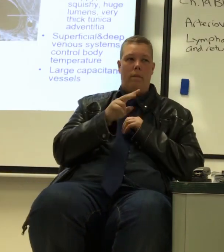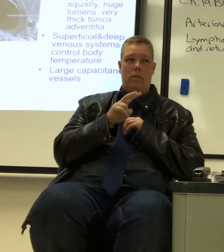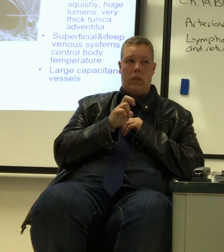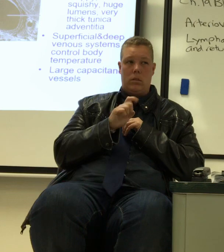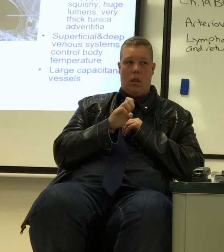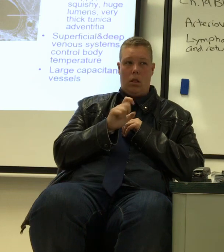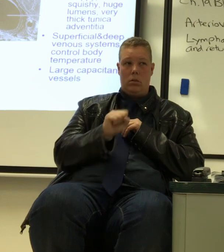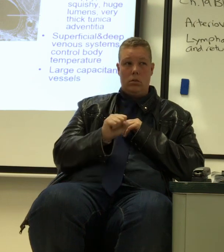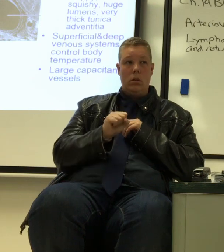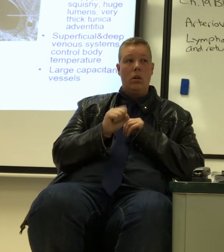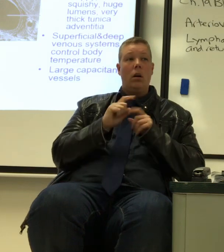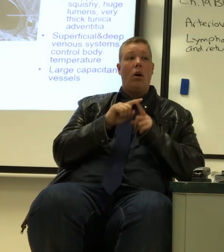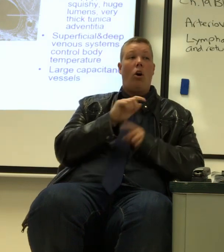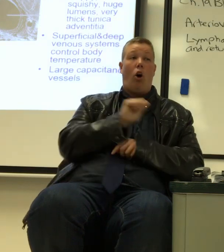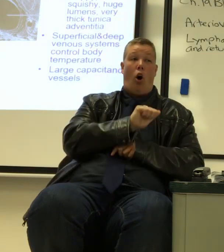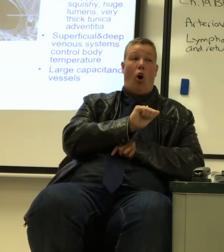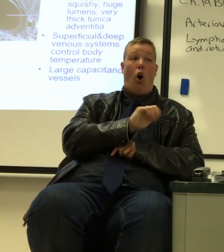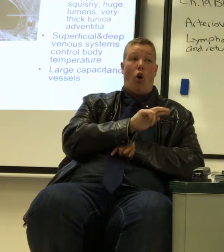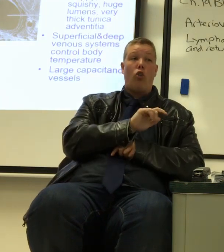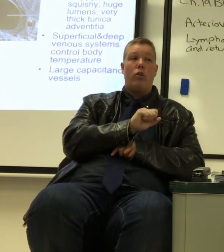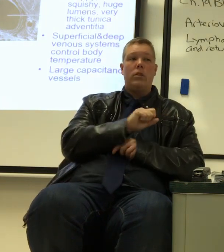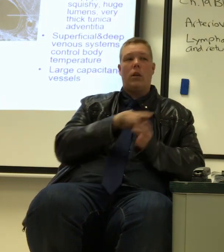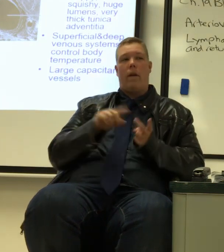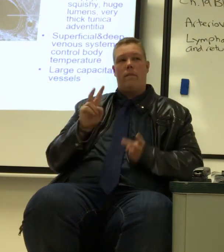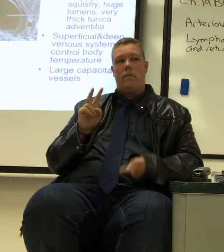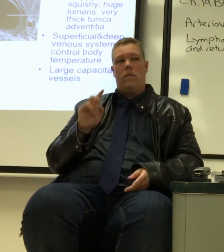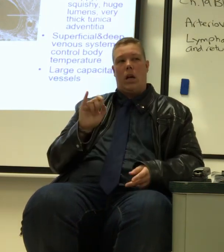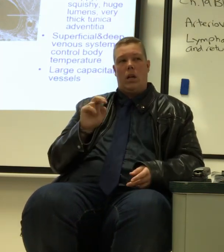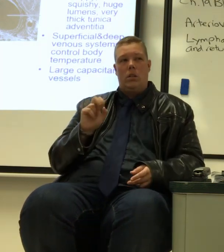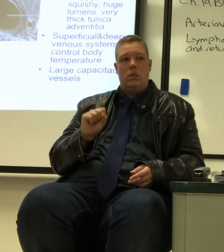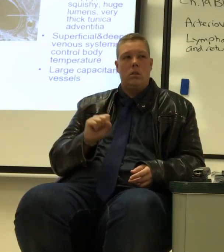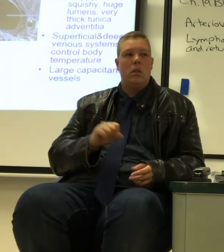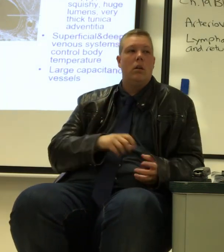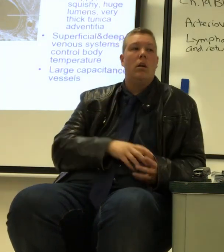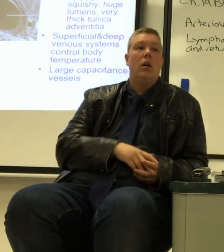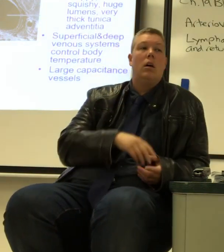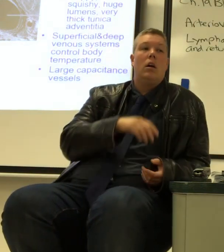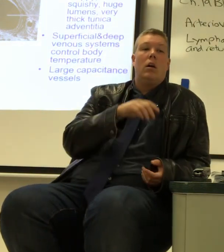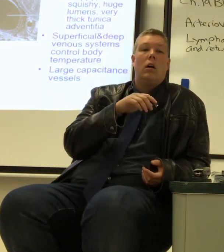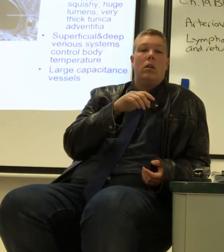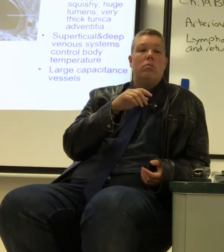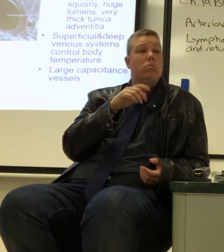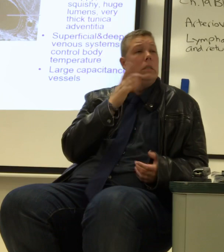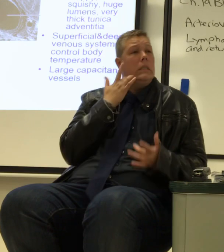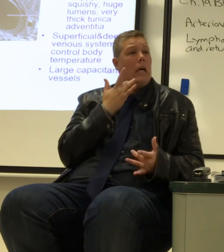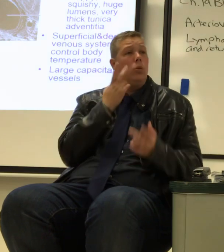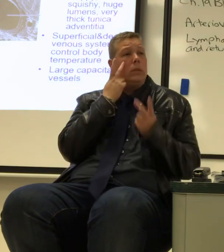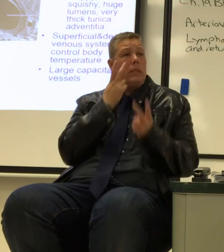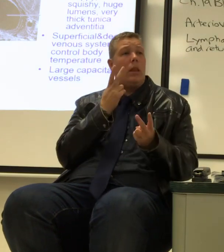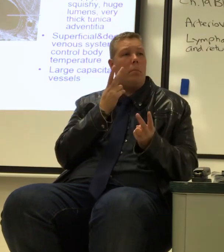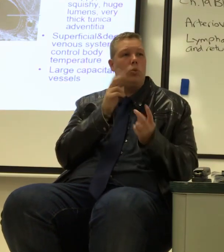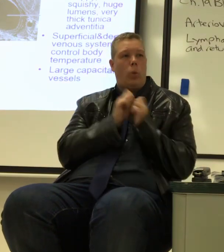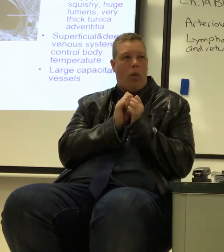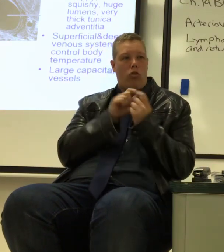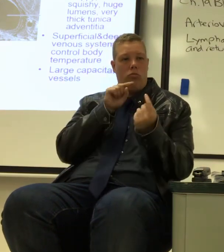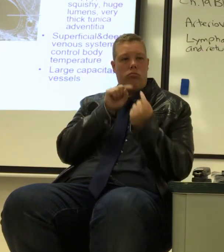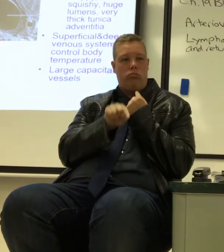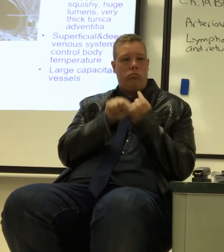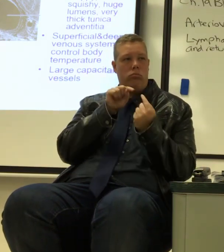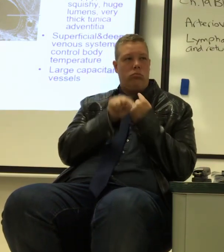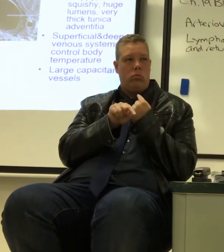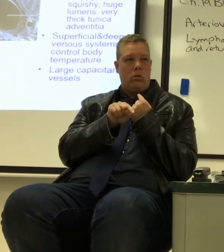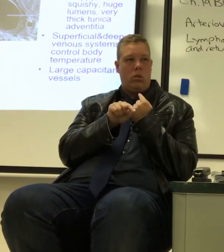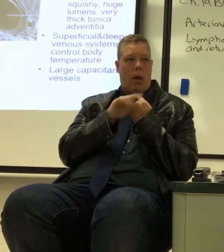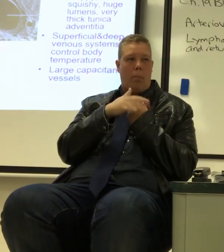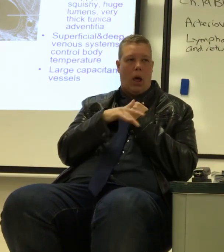arteries and veins. Usually they're seen together, but blood is flowing in opposite direction because the